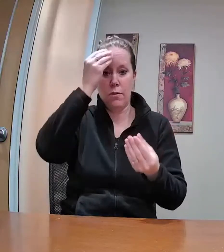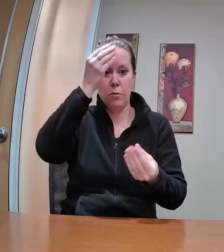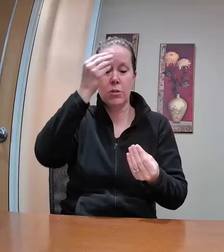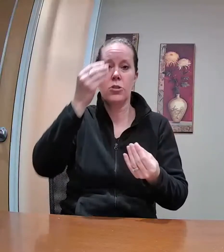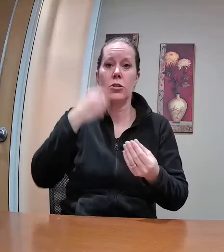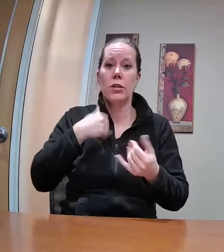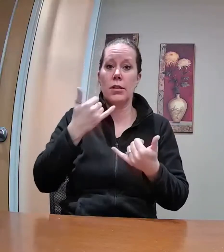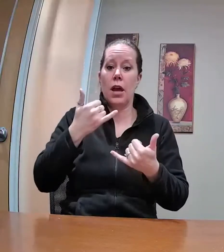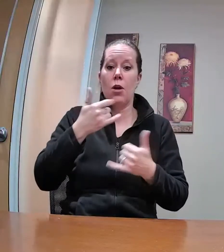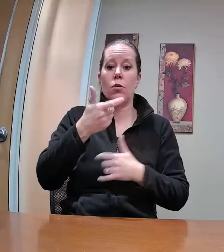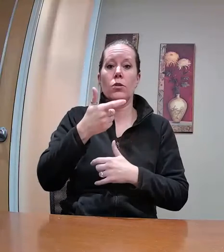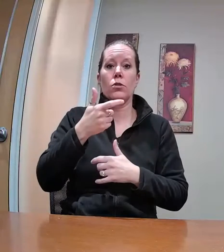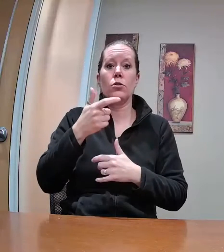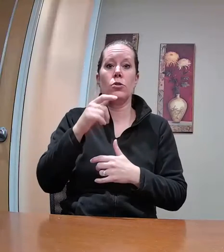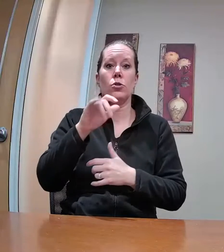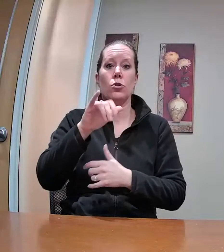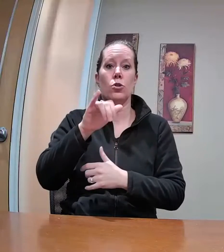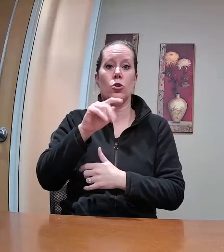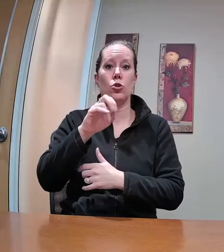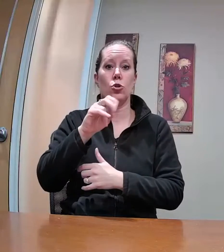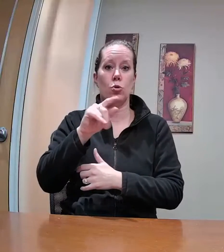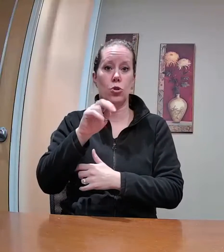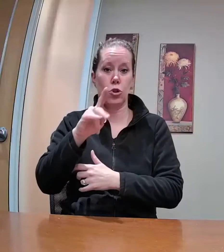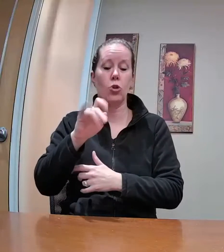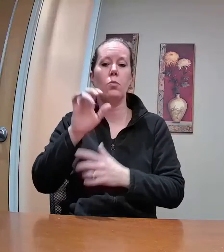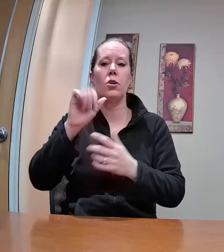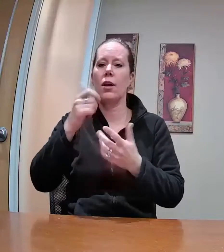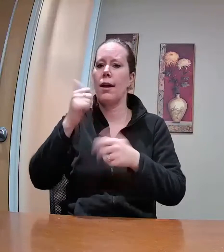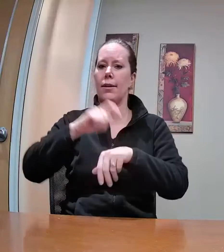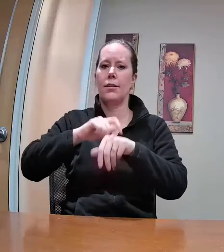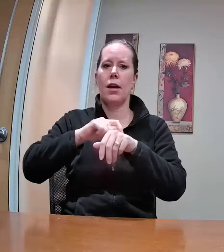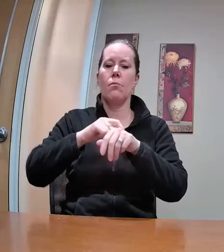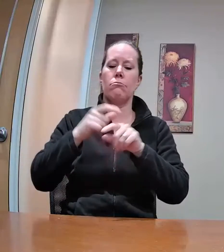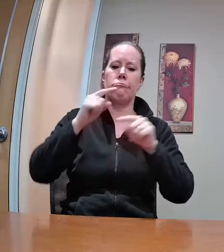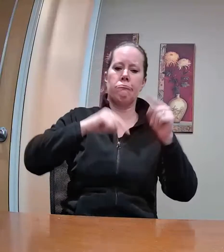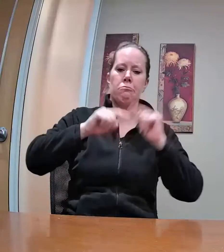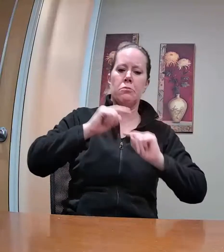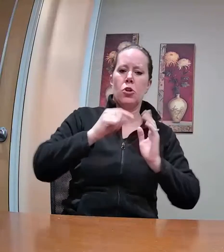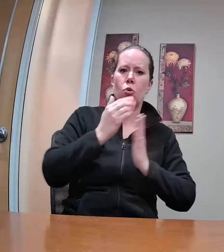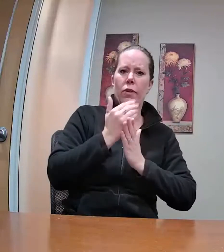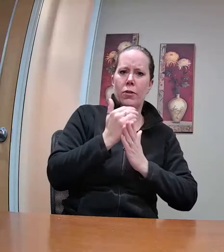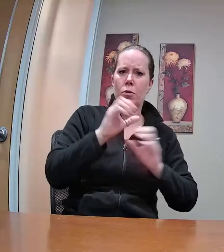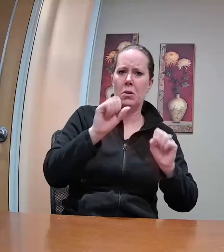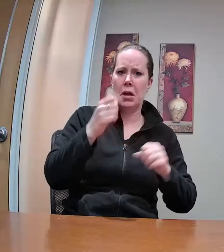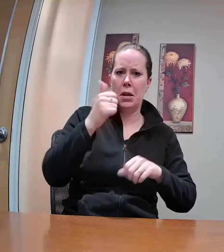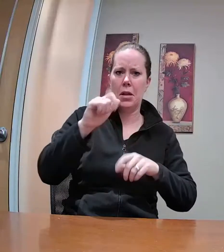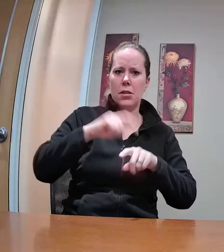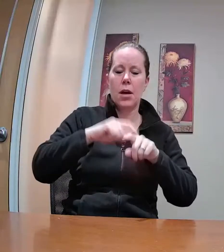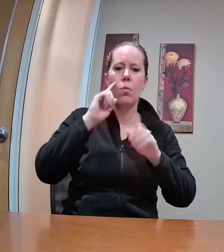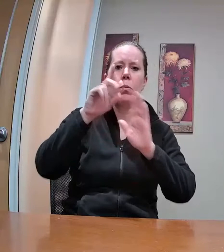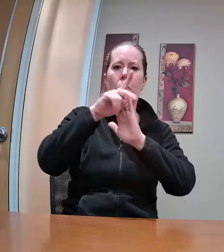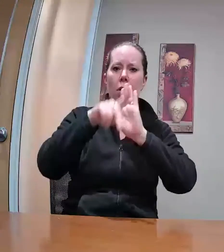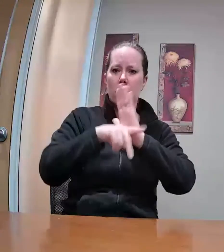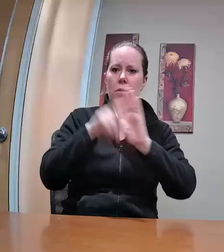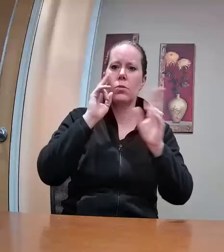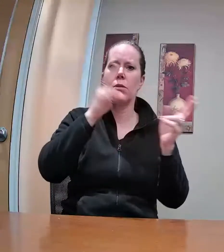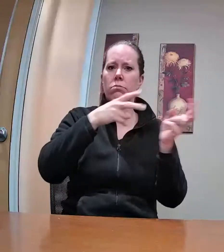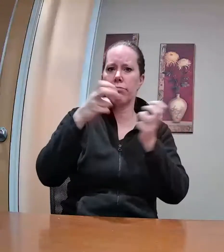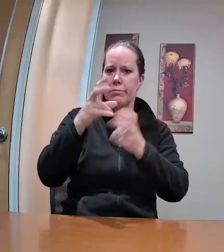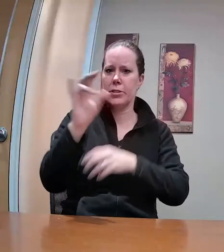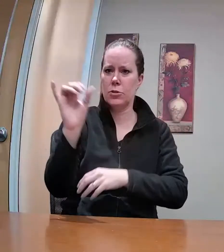that channel that they're watching on now. They can go back and review what you just said. Yeah, I just said that, didn't I? The